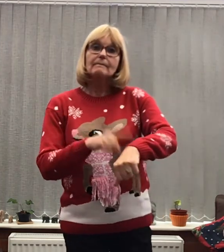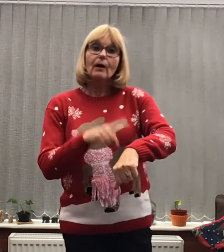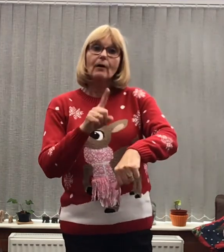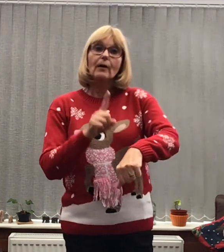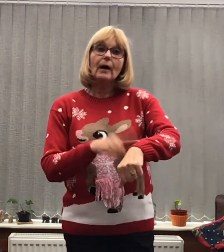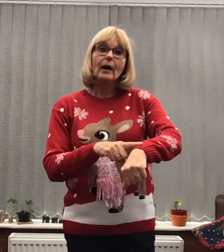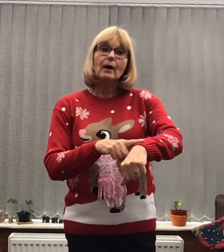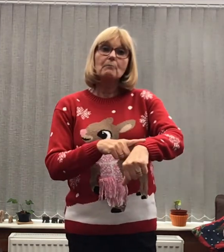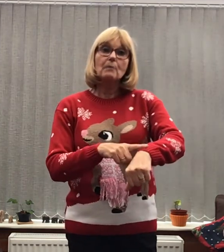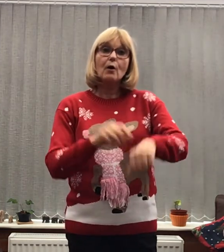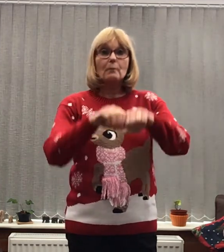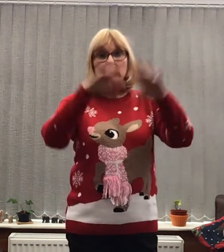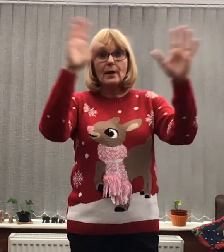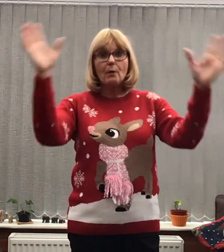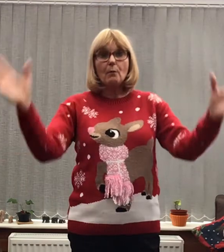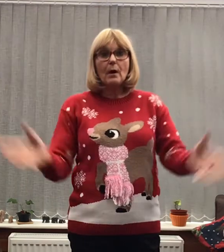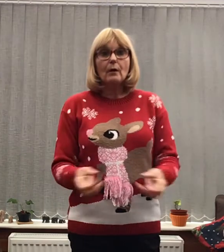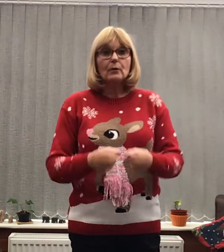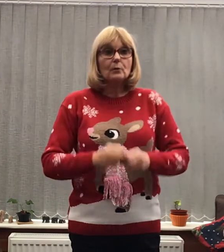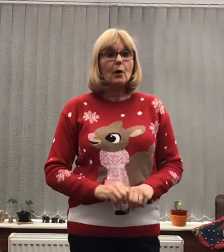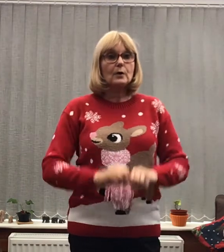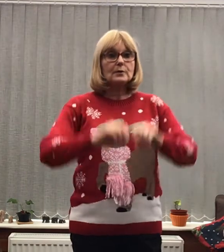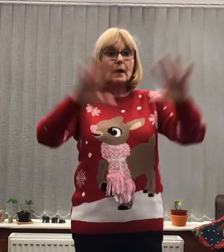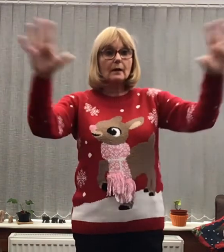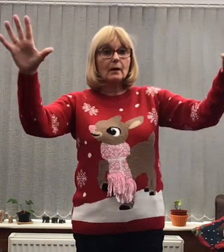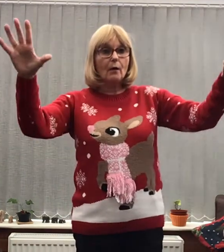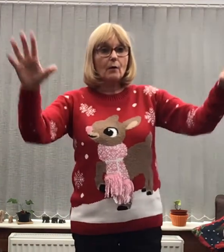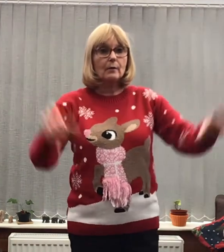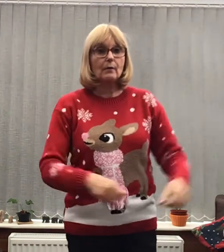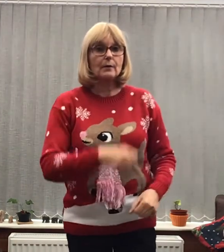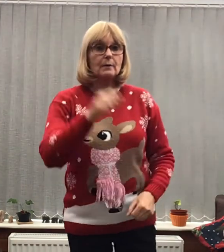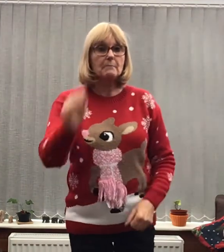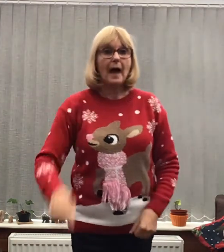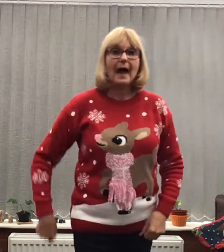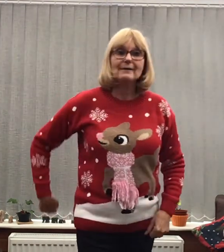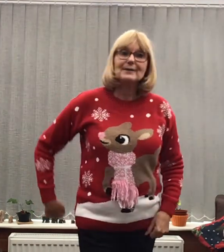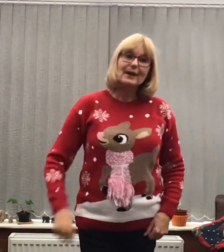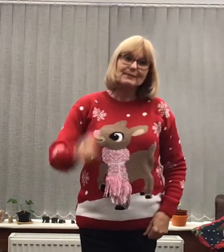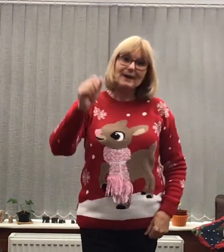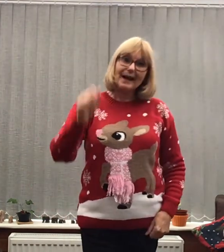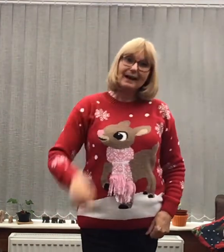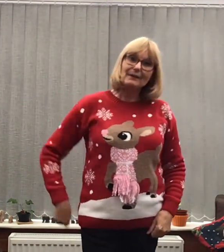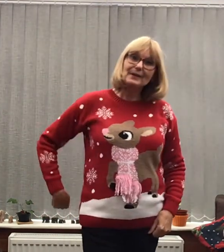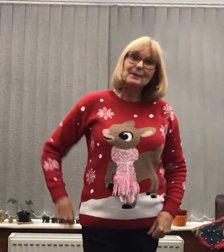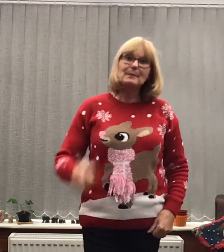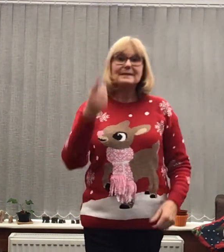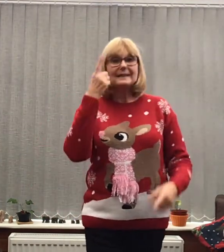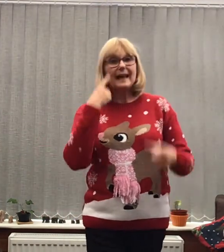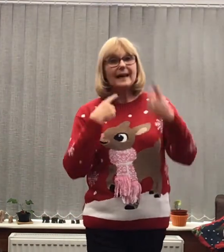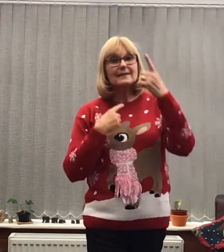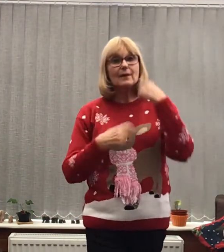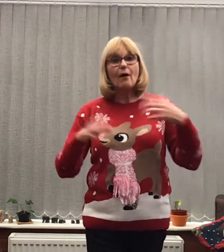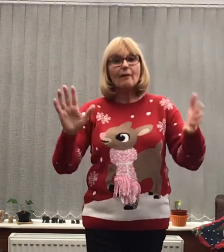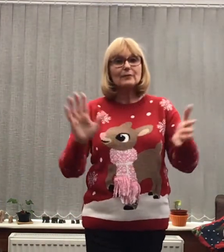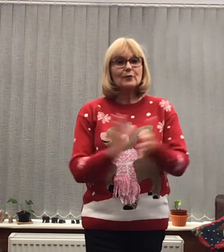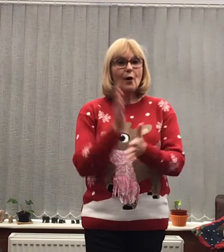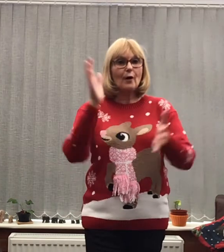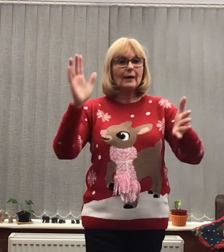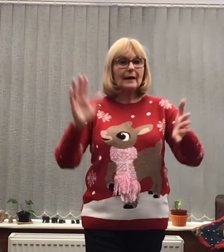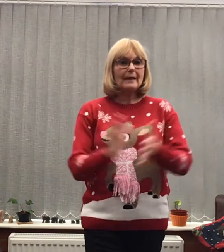All the moments there were more slow All the birds rang out there were bacterial And And